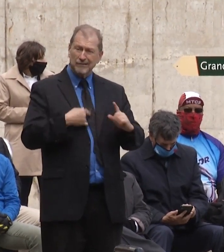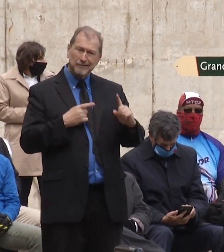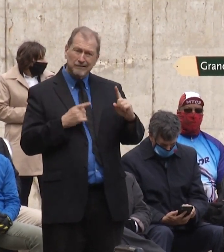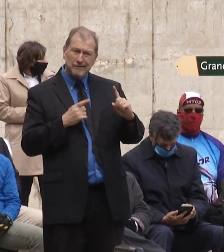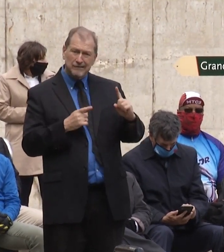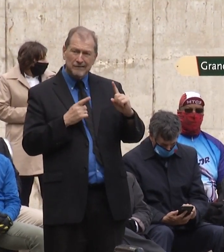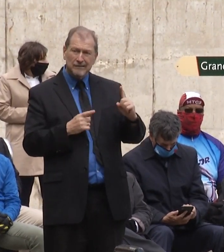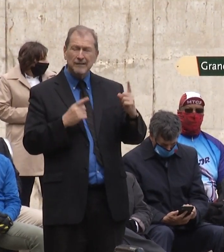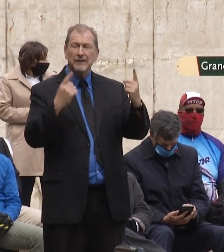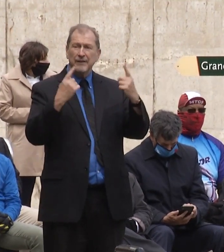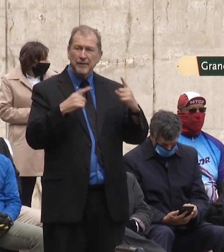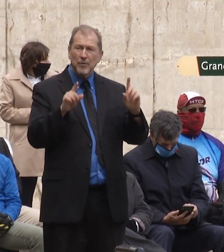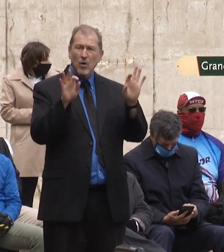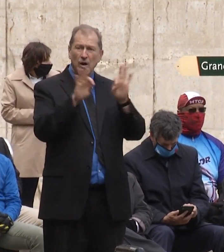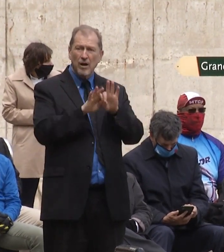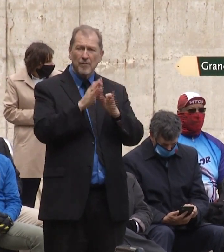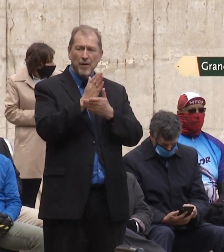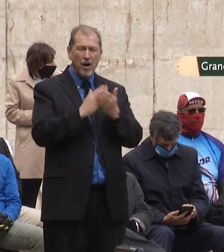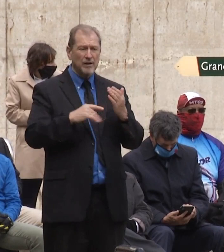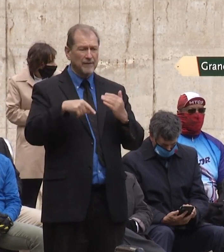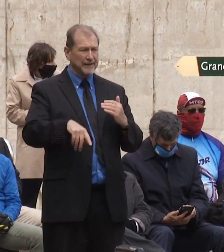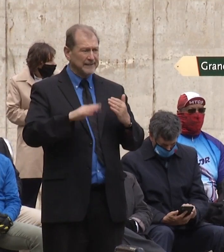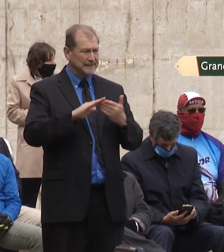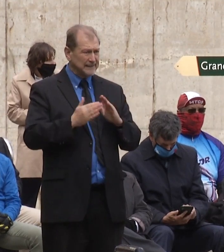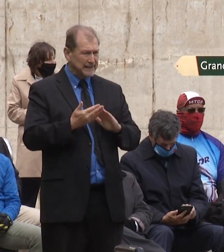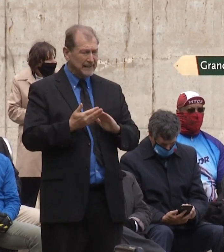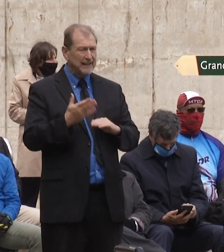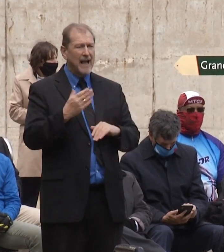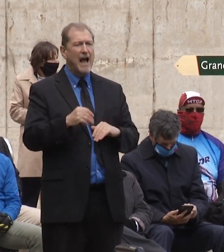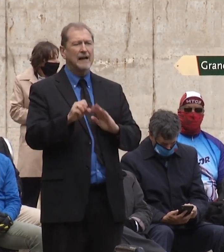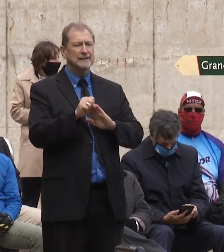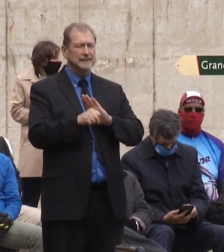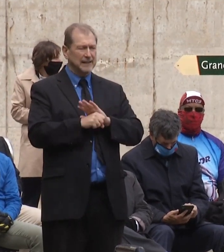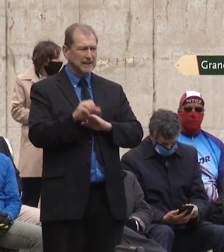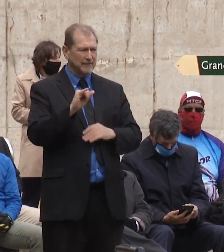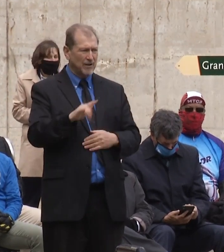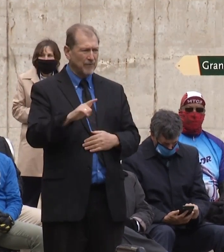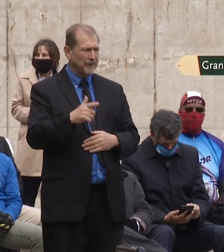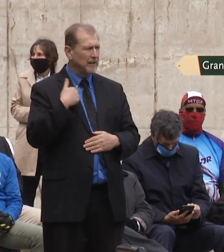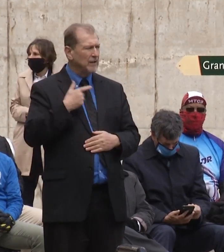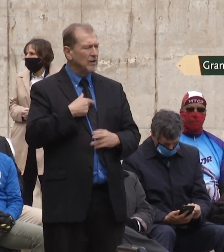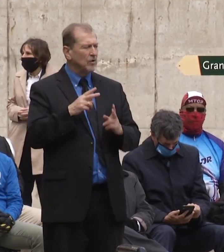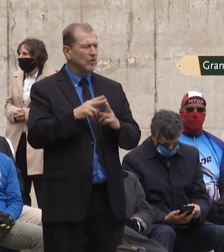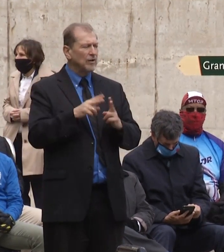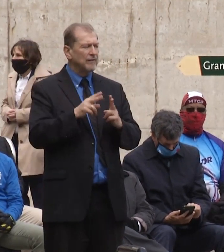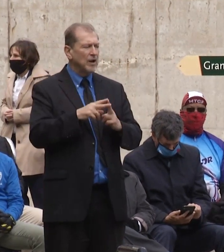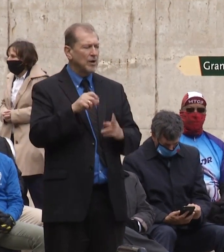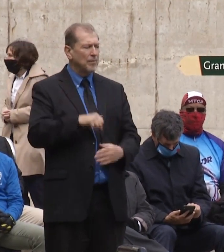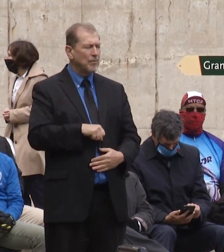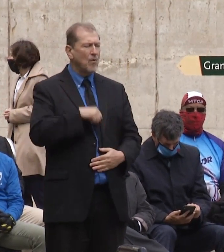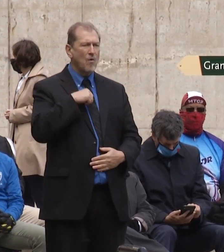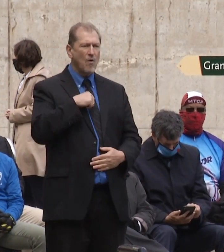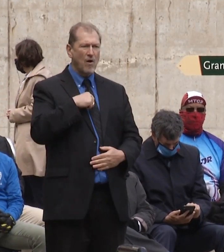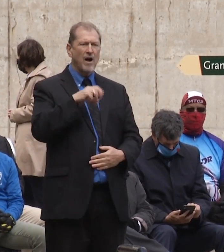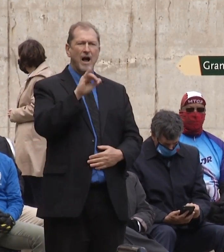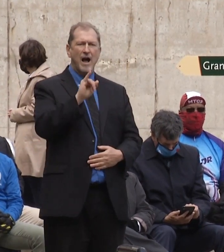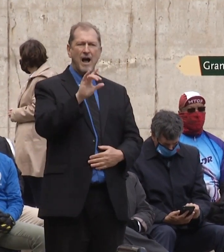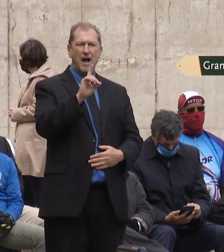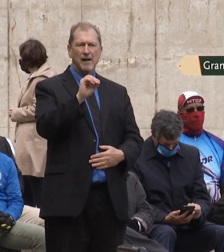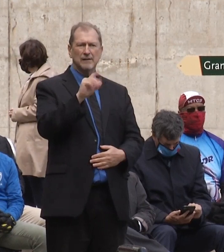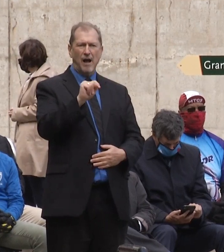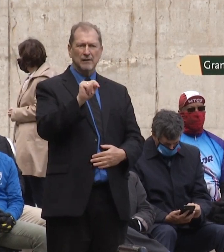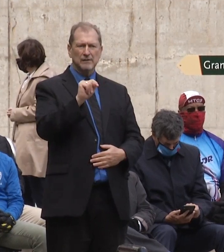part of this city and this state. We are proud at IDOT to have played a role in